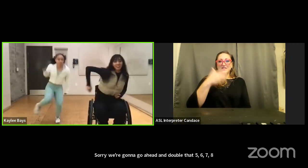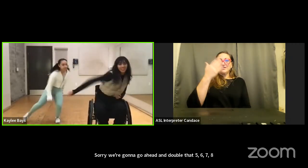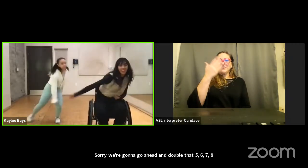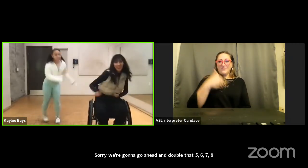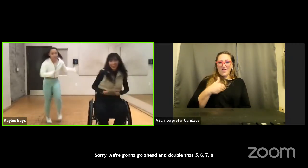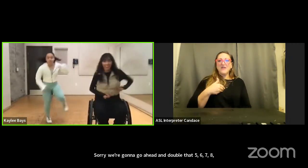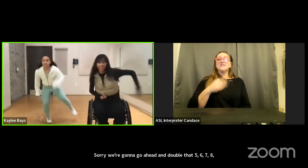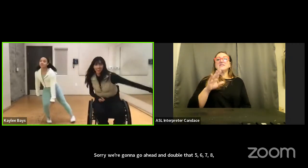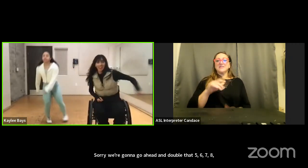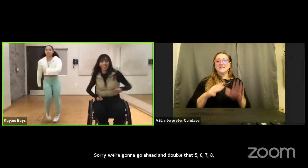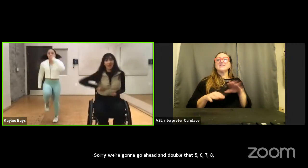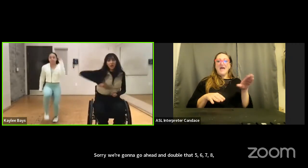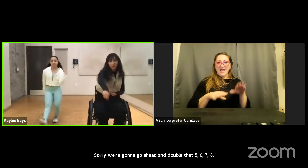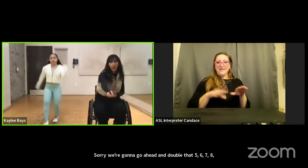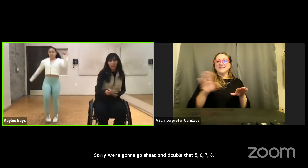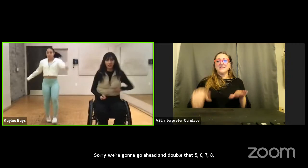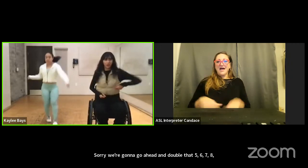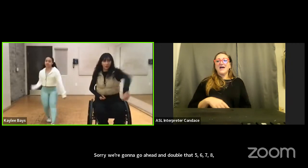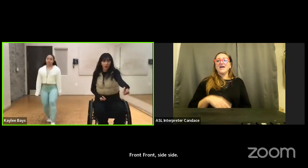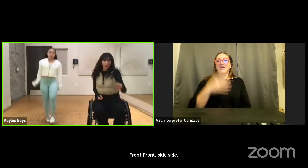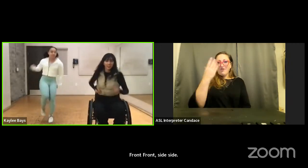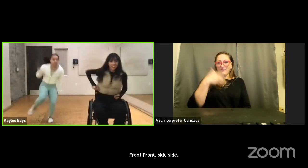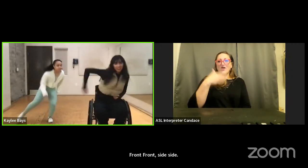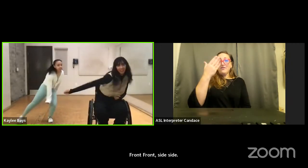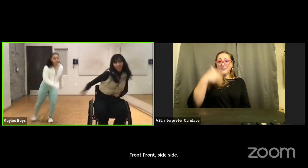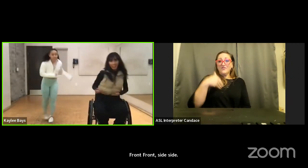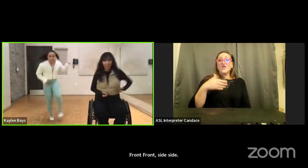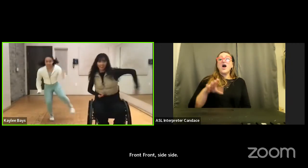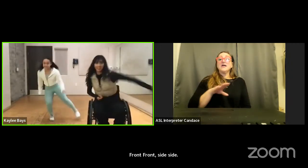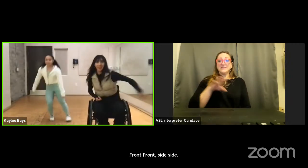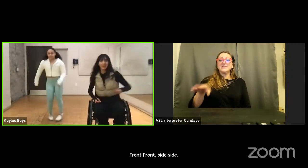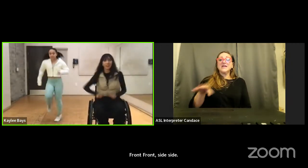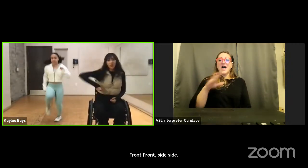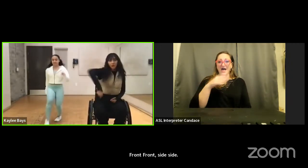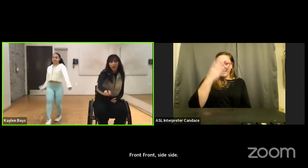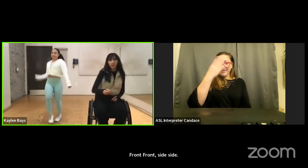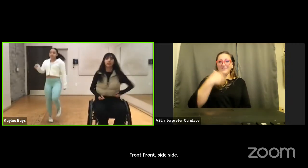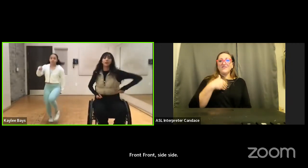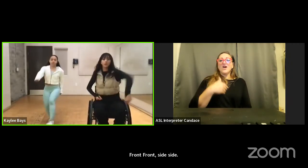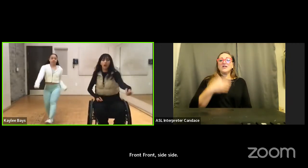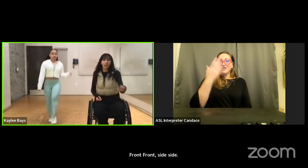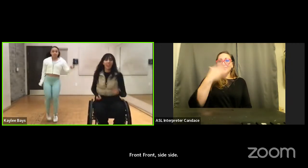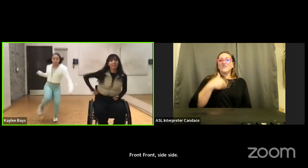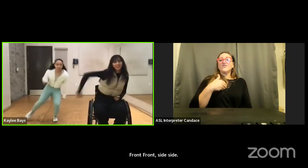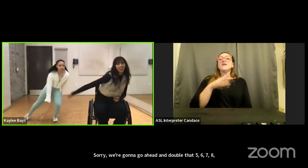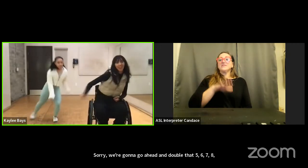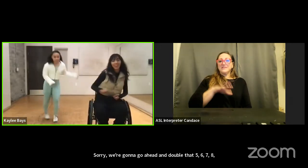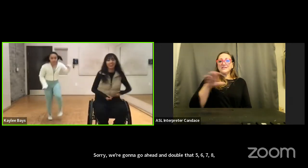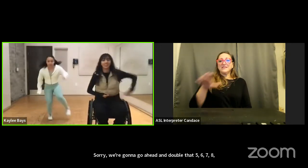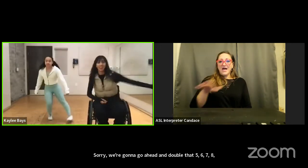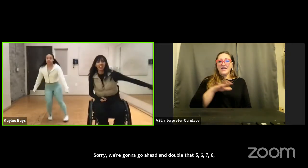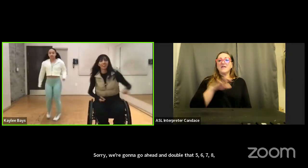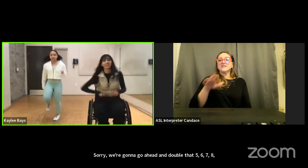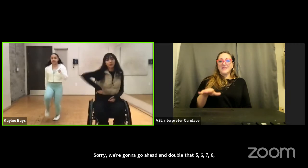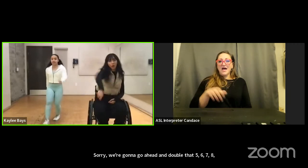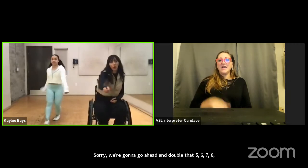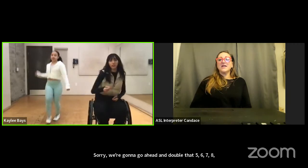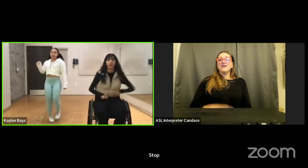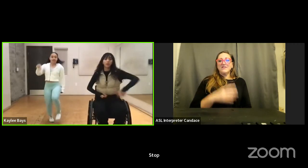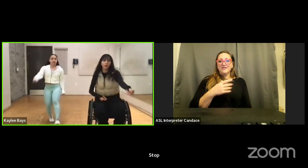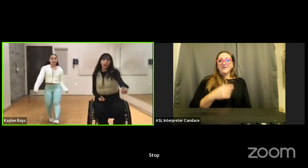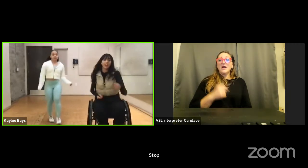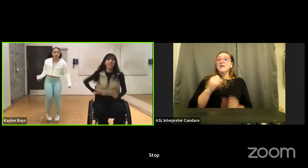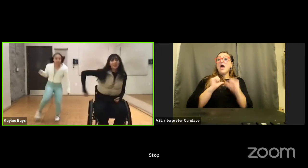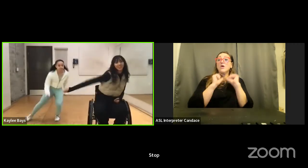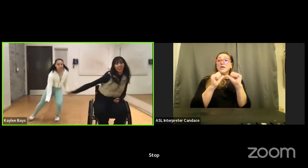front, and side, and side. Front, front, side, and side. Front, front, and side, let's keep